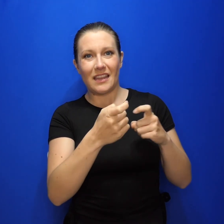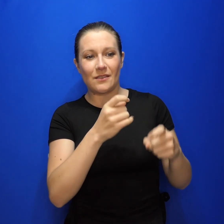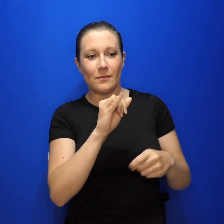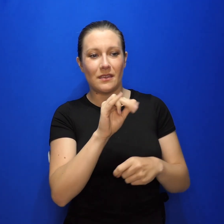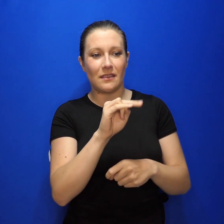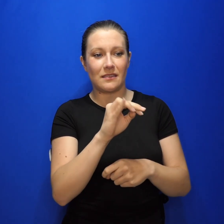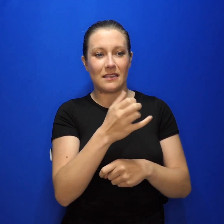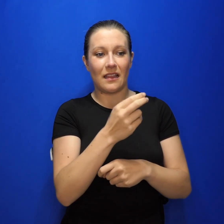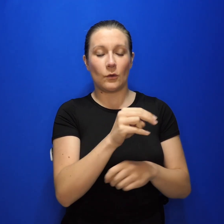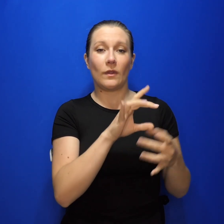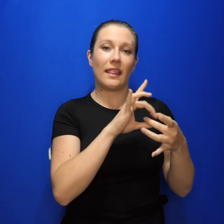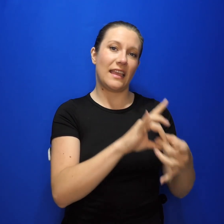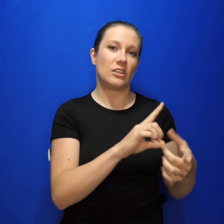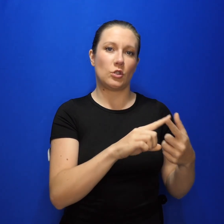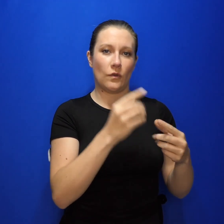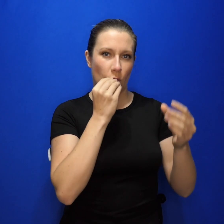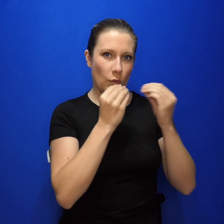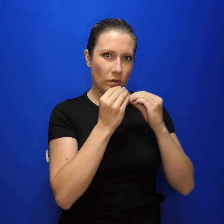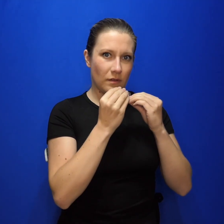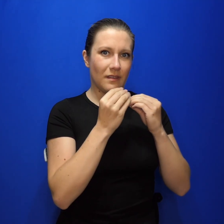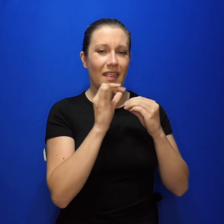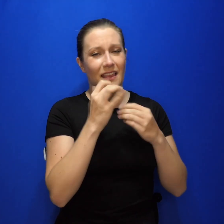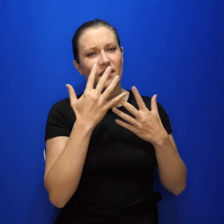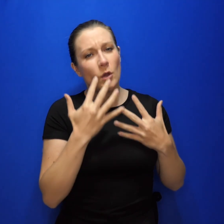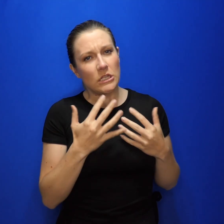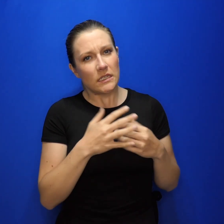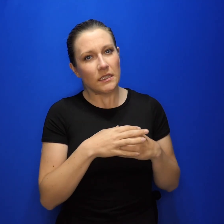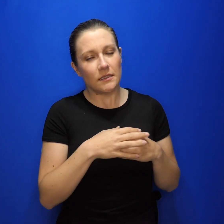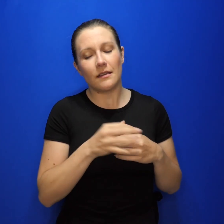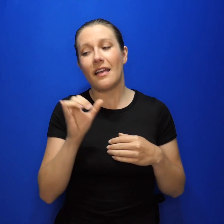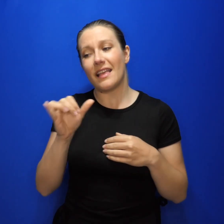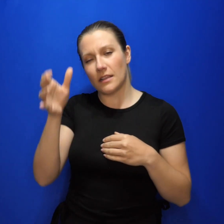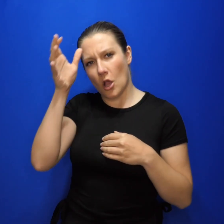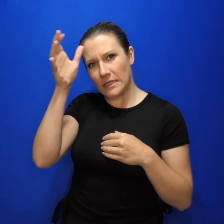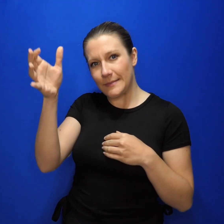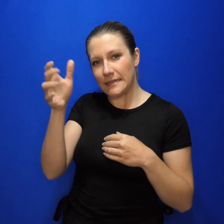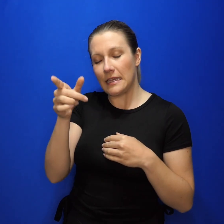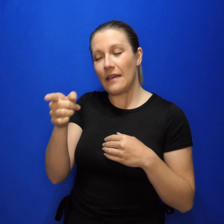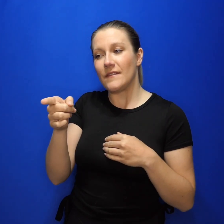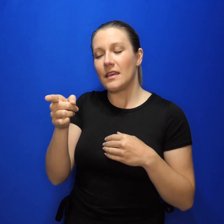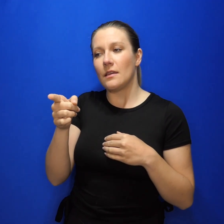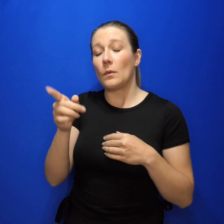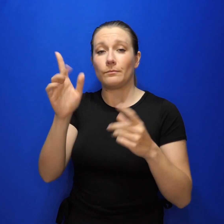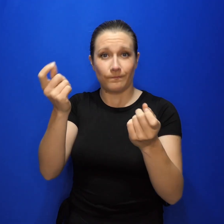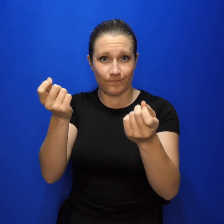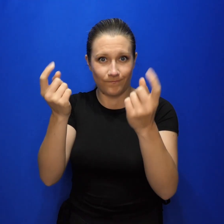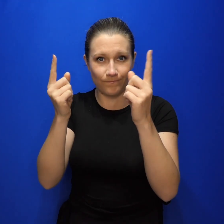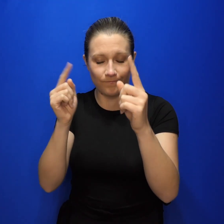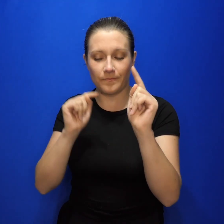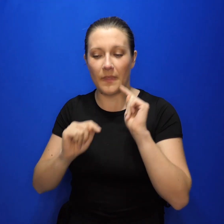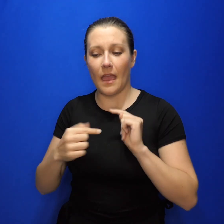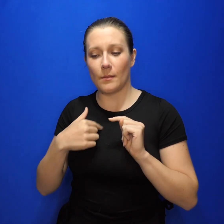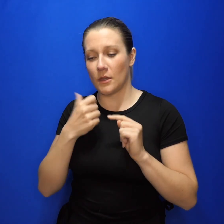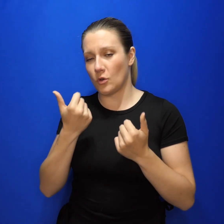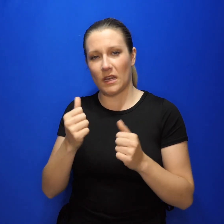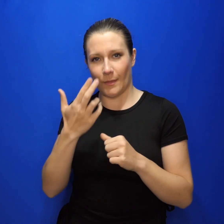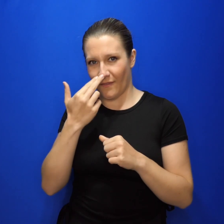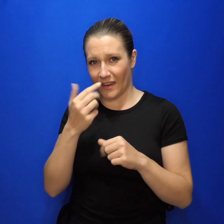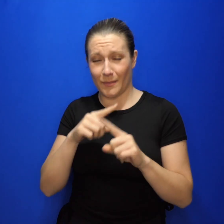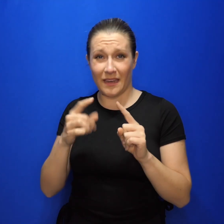insulin specific to food. That's unfortunate. Yeah, it's that concept of, listen, I'm not trying to be funny here, but if you're married,